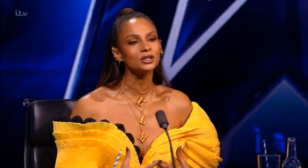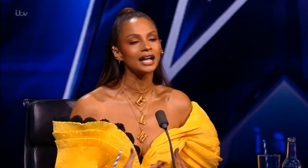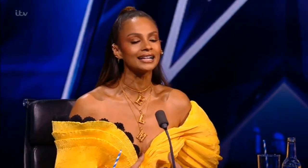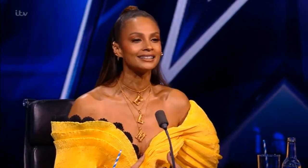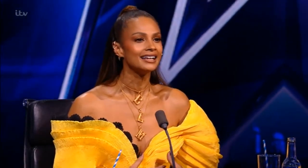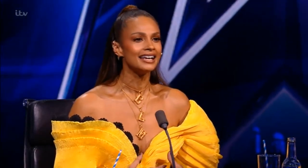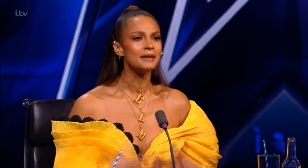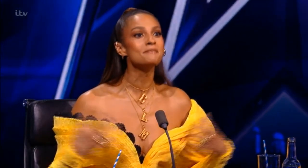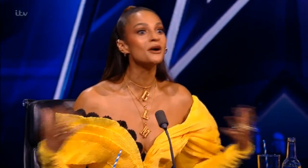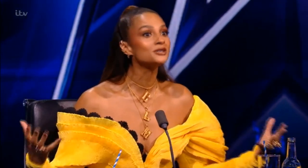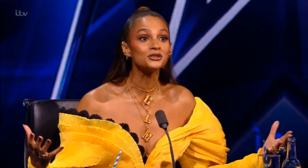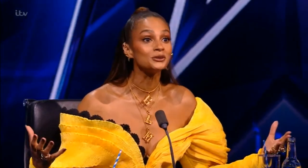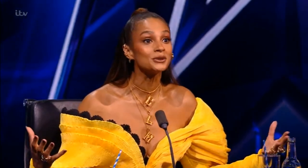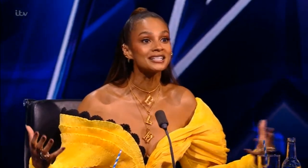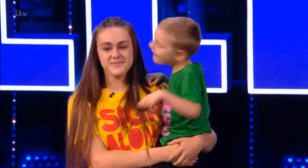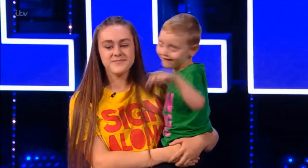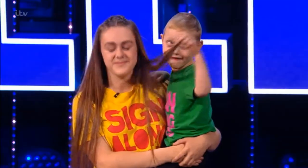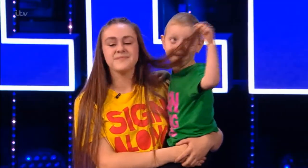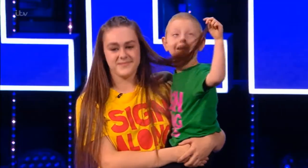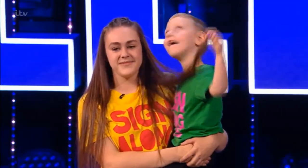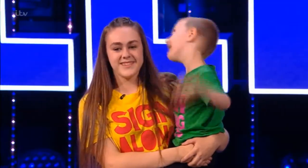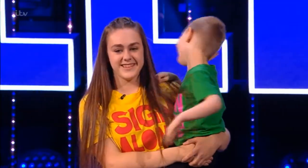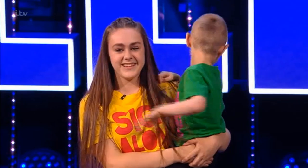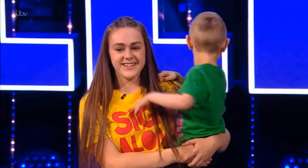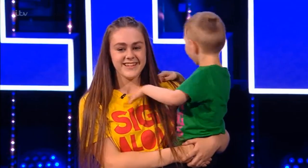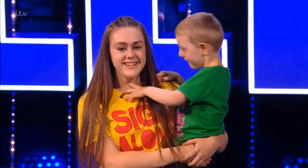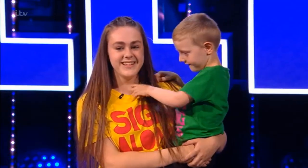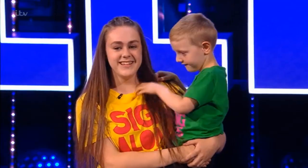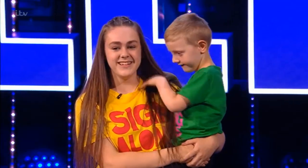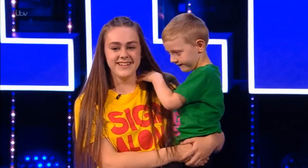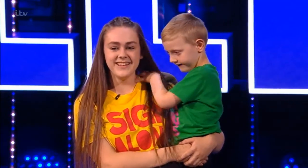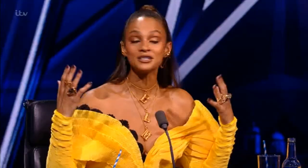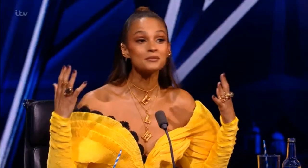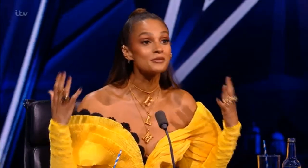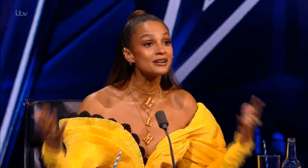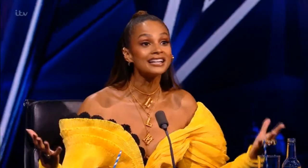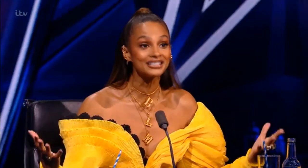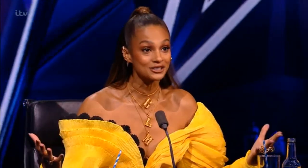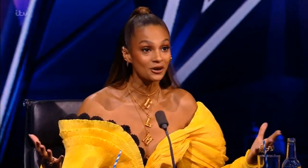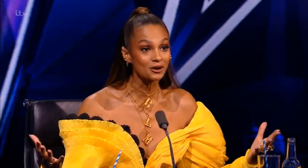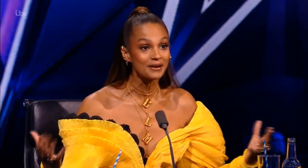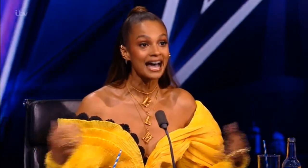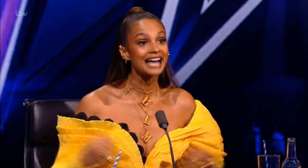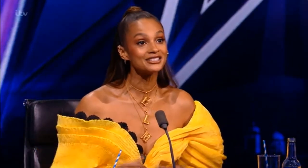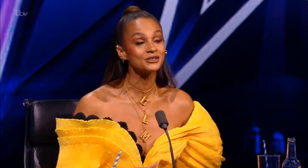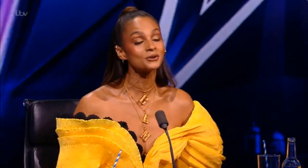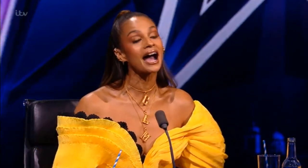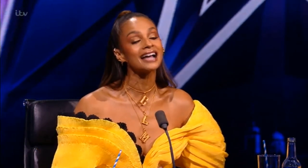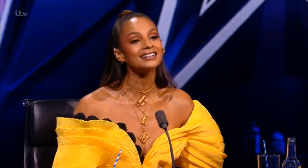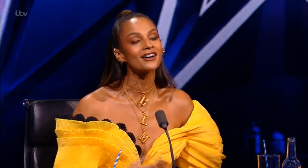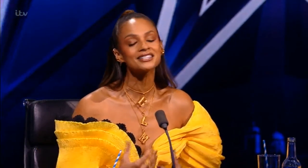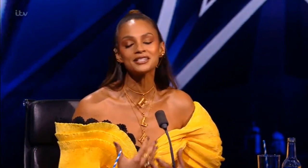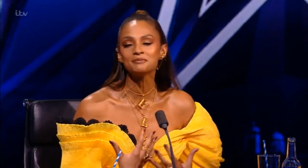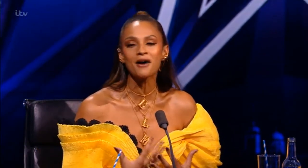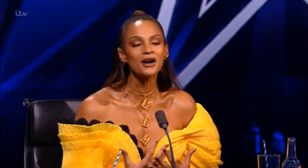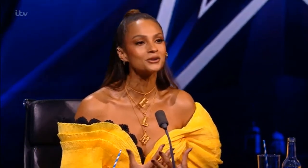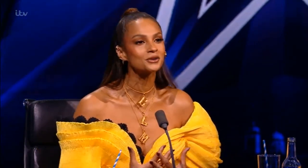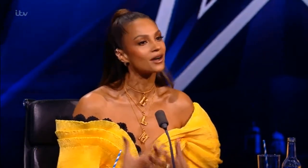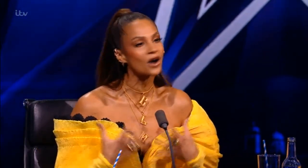and emotional, wasn't it? So I was really looking forward to seeing you guys today. You did a brilliant job, as usual, and I smiled the